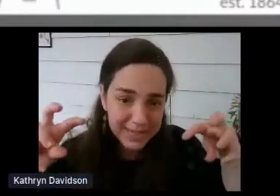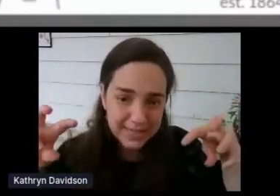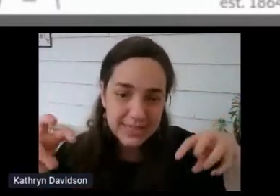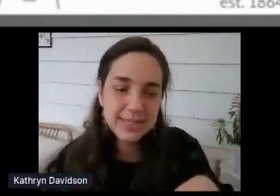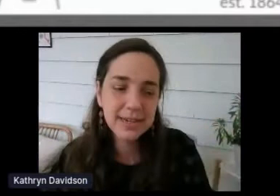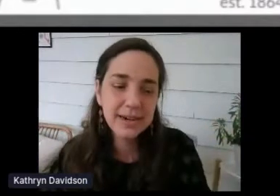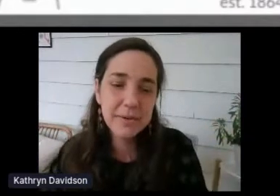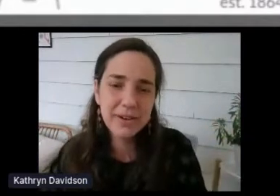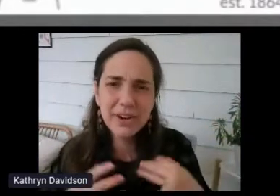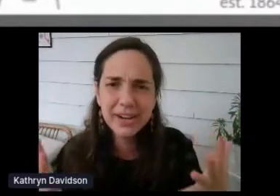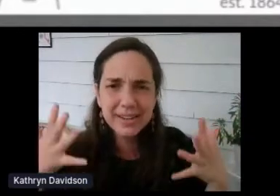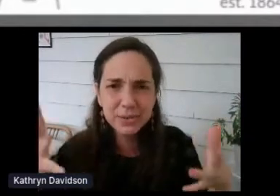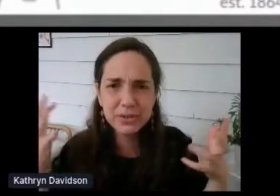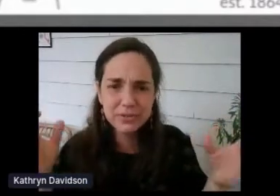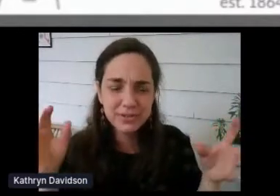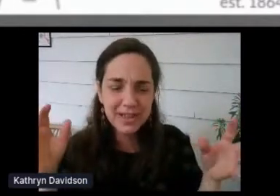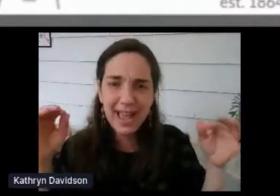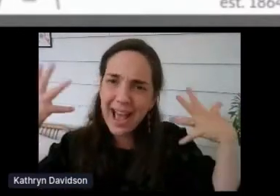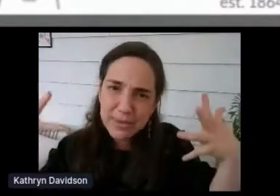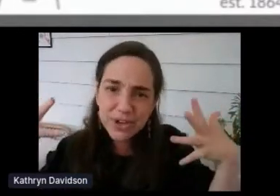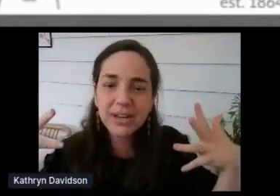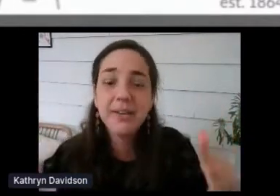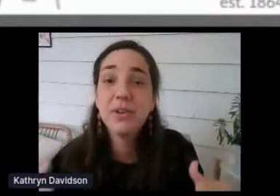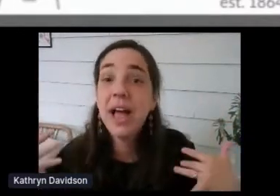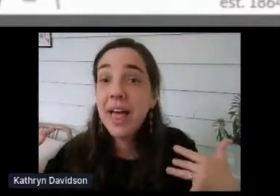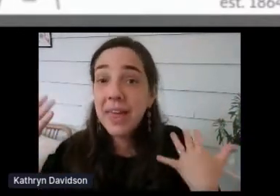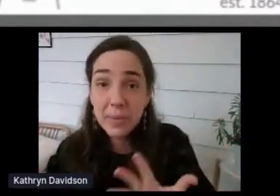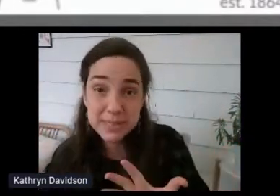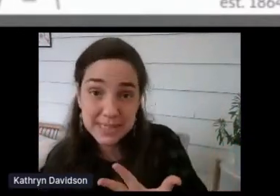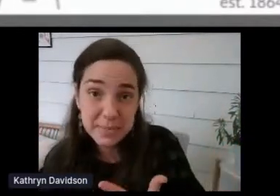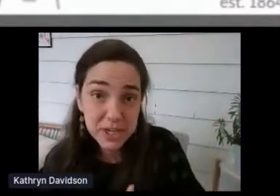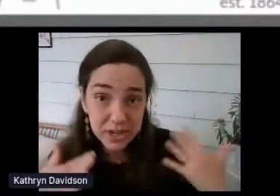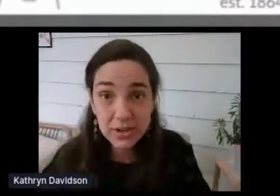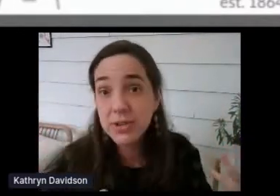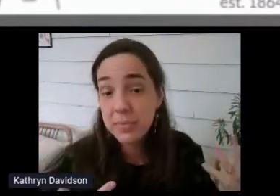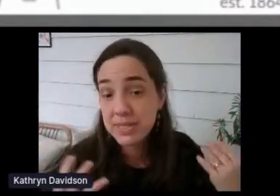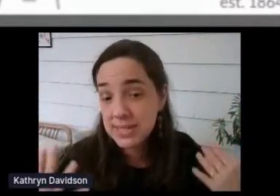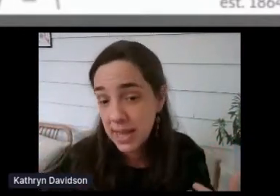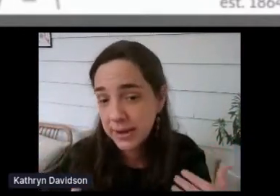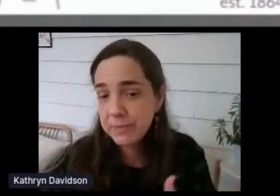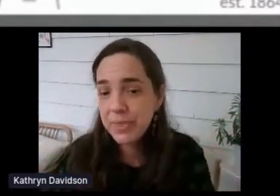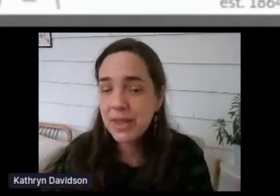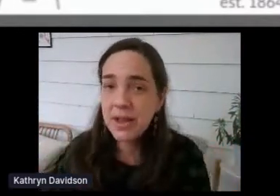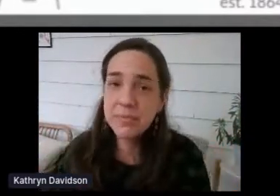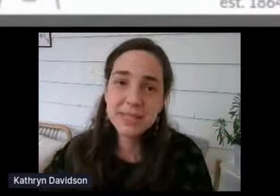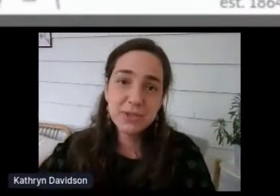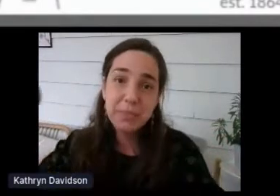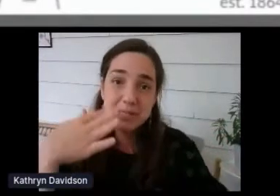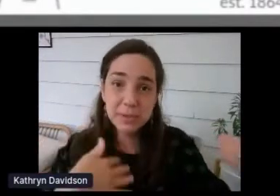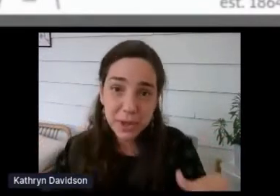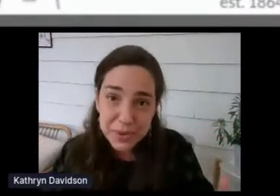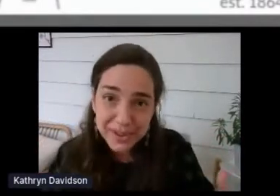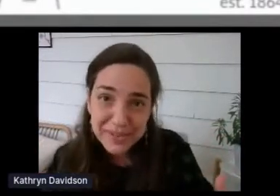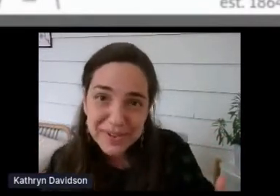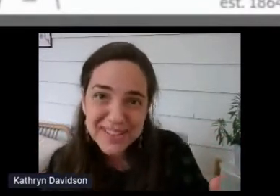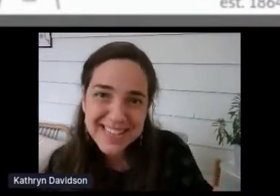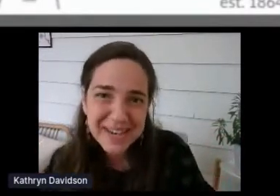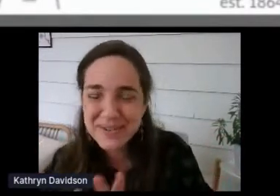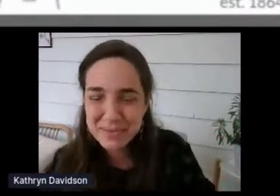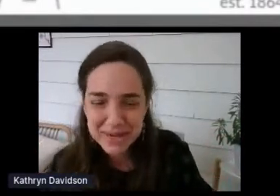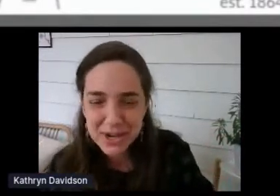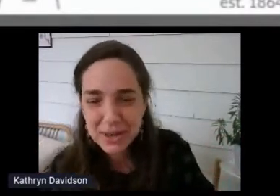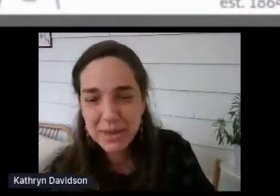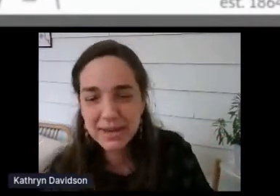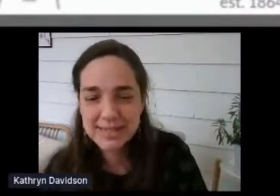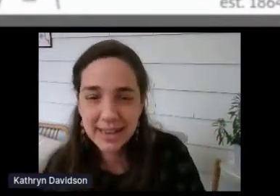up of pieces at a very sort of abstract level. That happens in speech, and it also happens in sign. This also happens below the level of the sign,